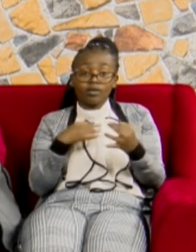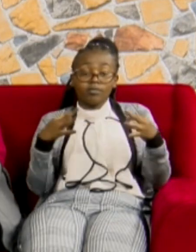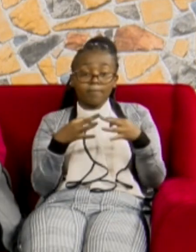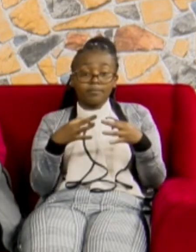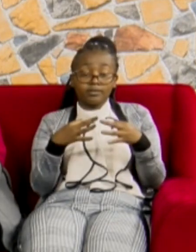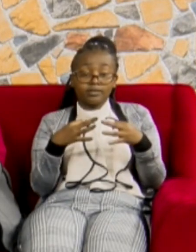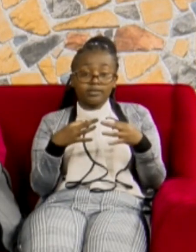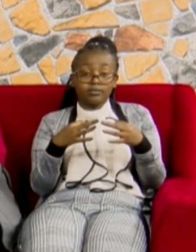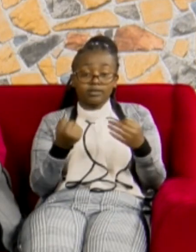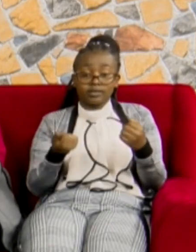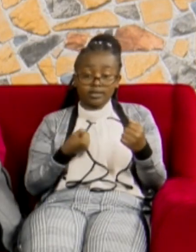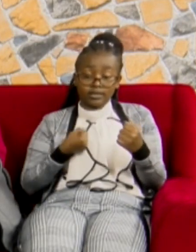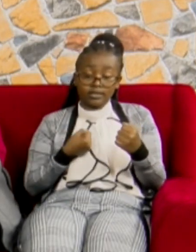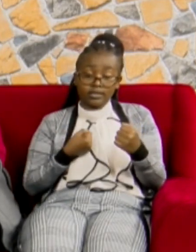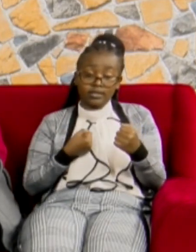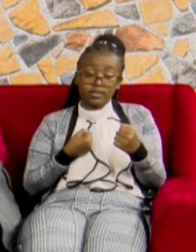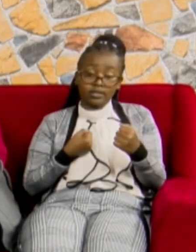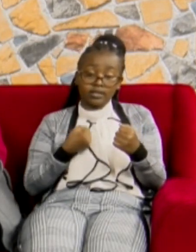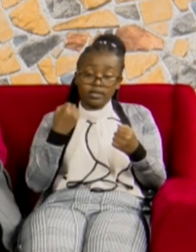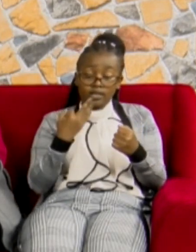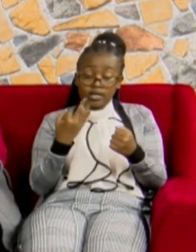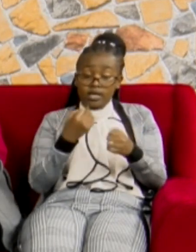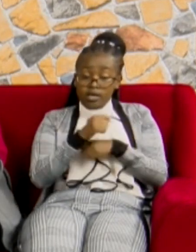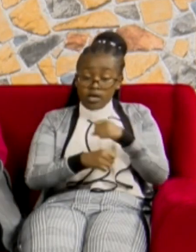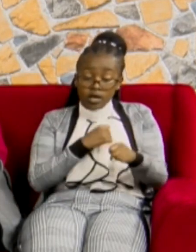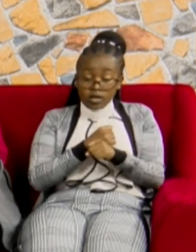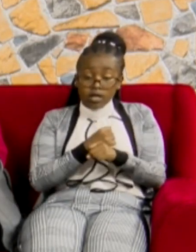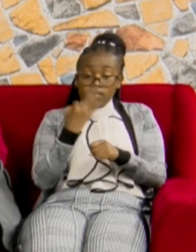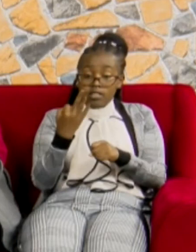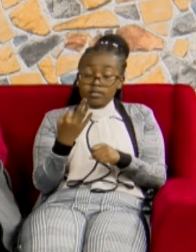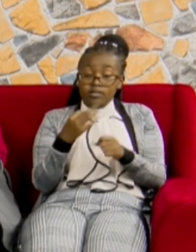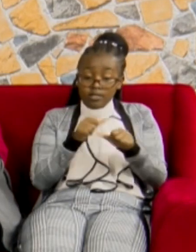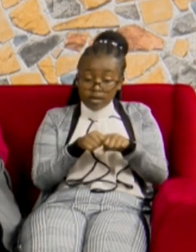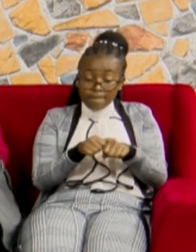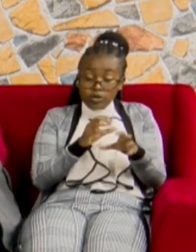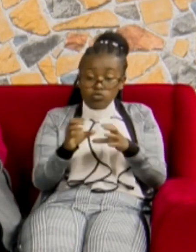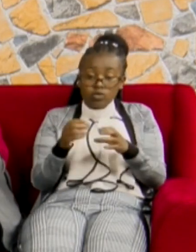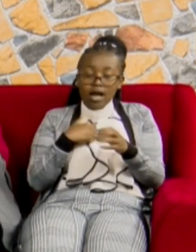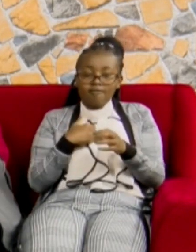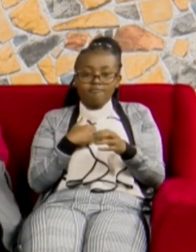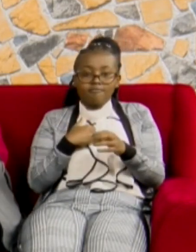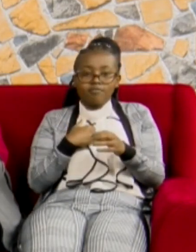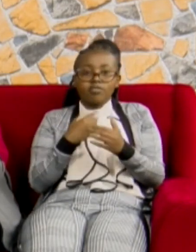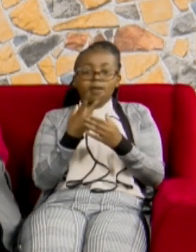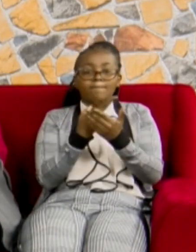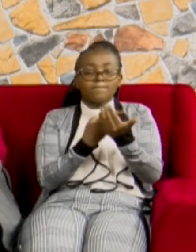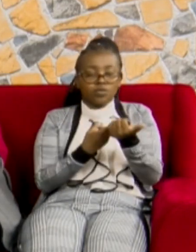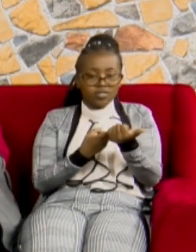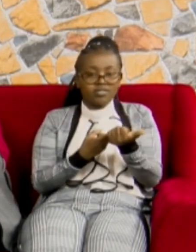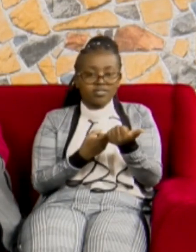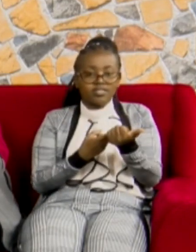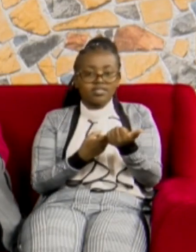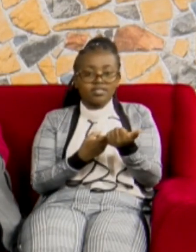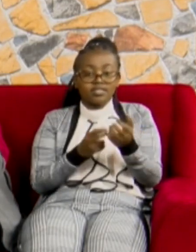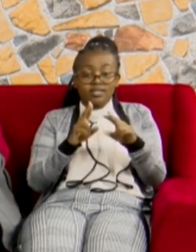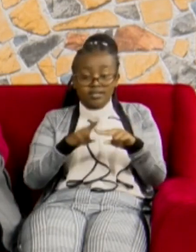where the girl wasn't, but like 3 years apart. And what the therapist did is that they have sessions with the both siblings, and they